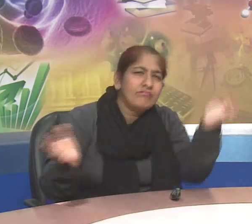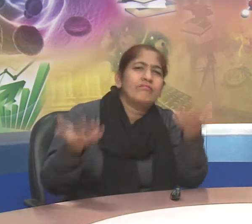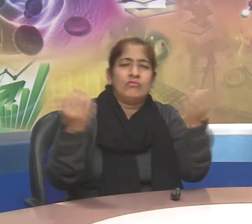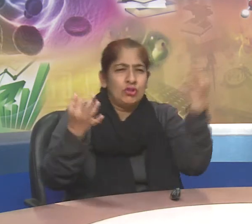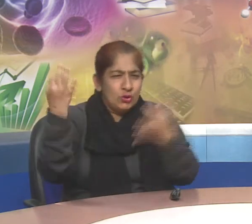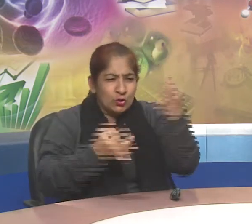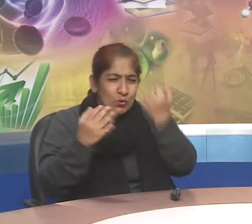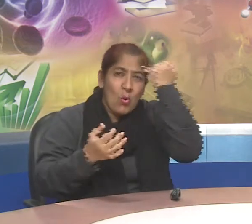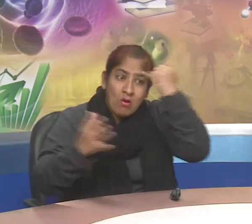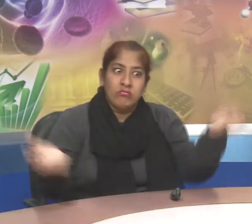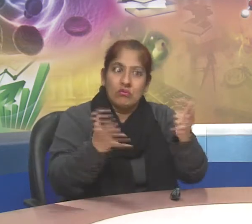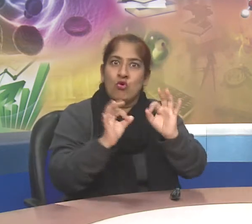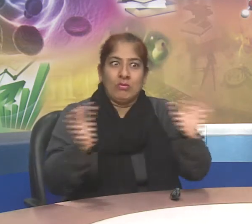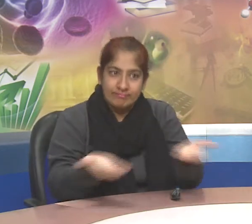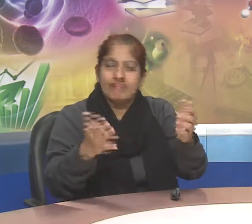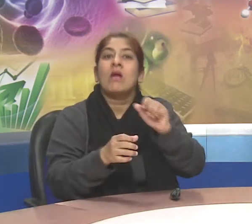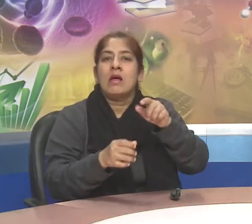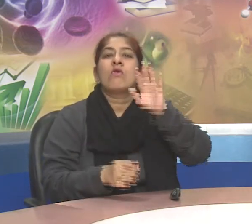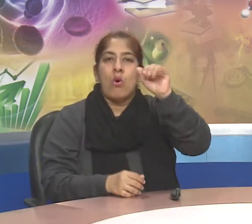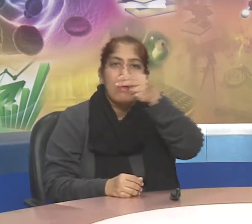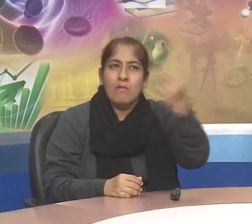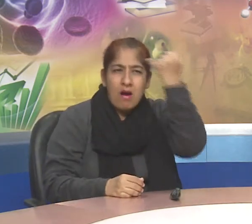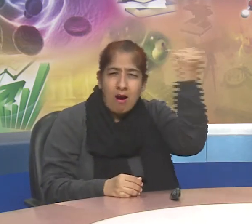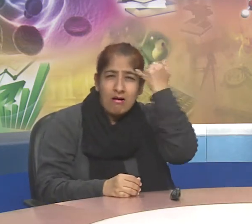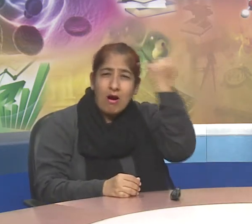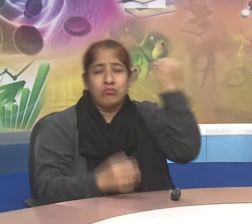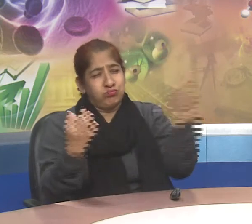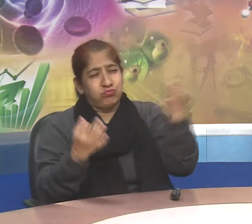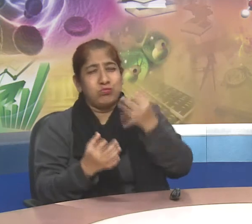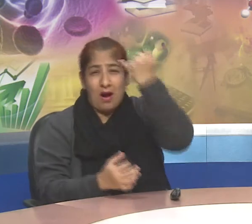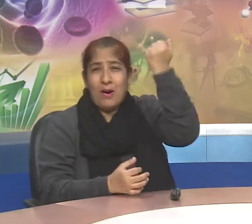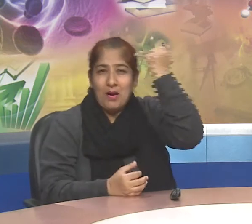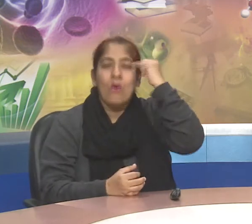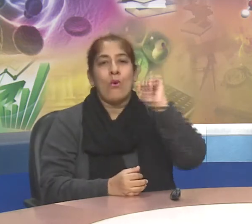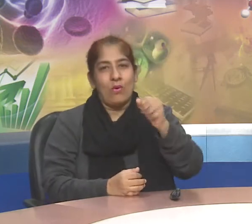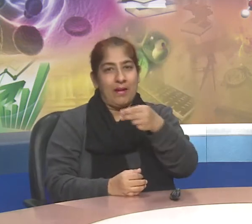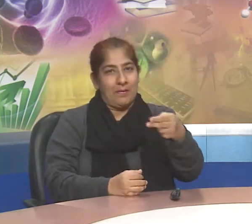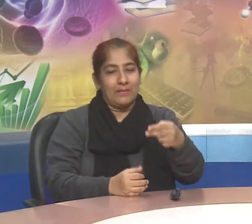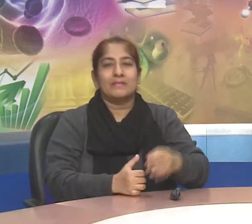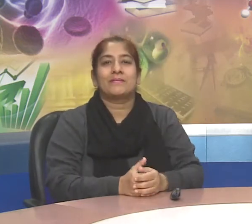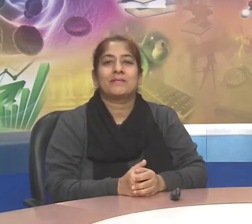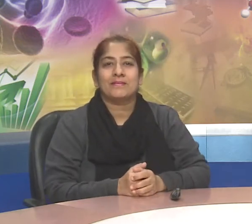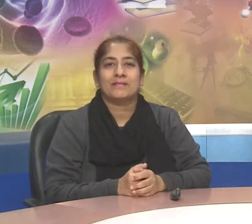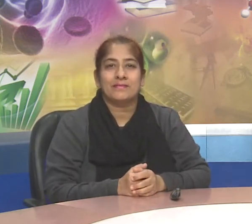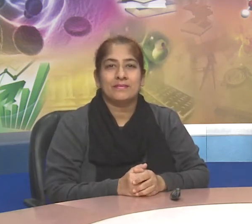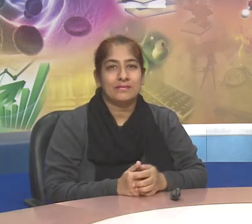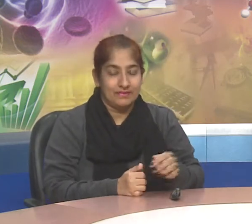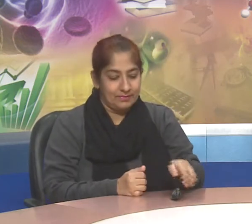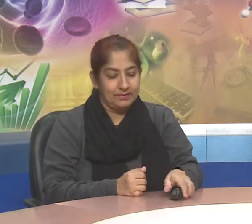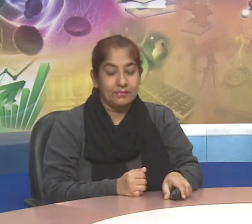Innovation, the created a new idea. It means something creative idea. The name